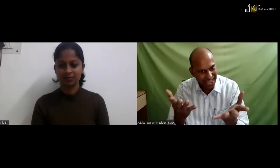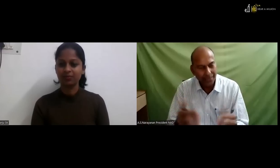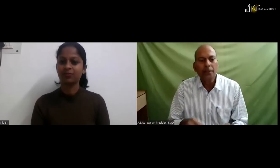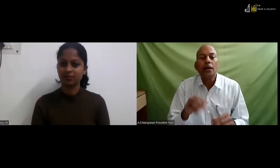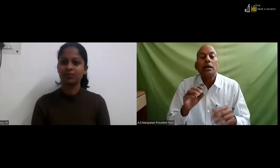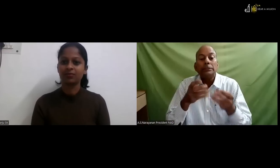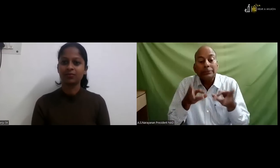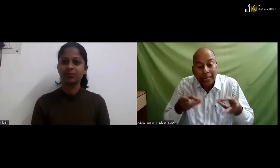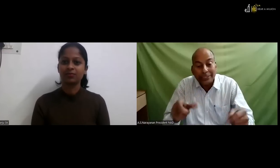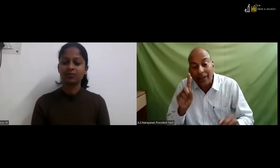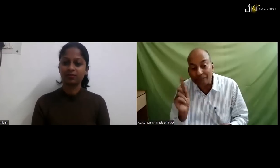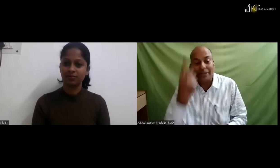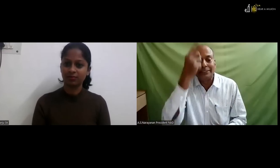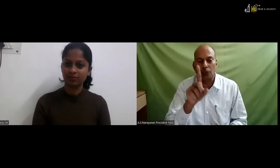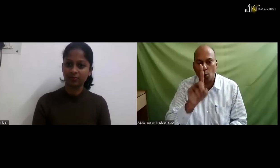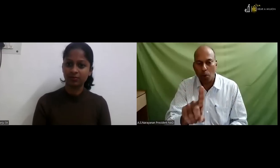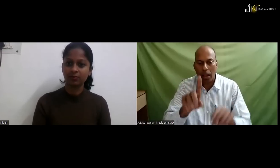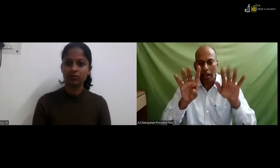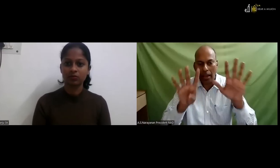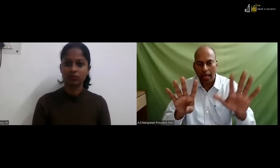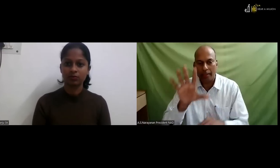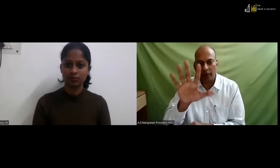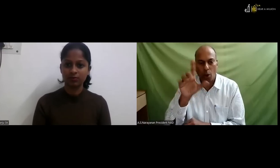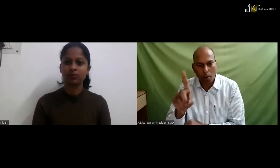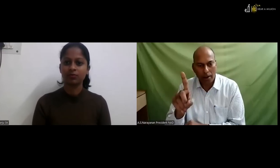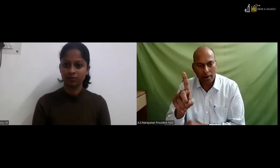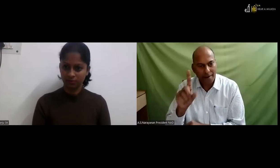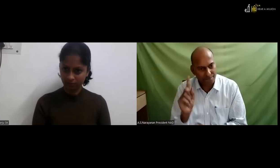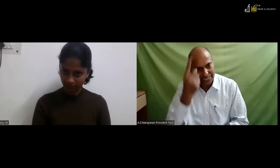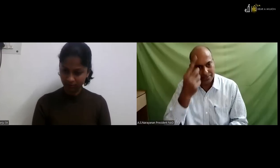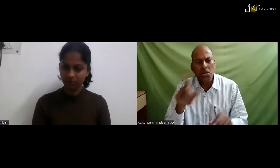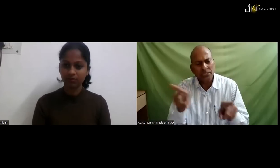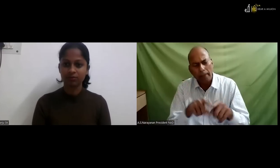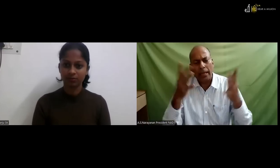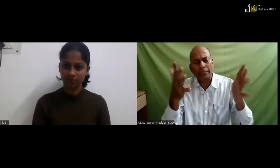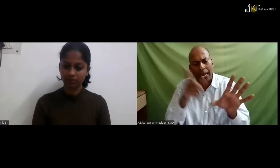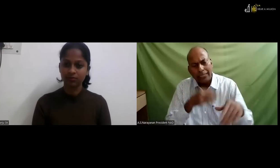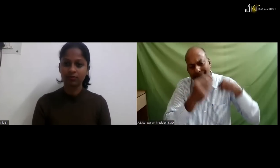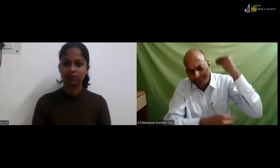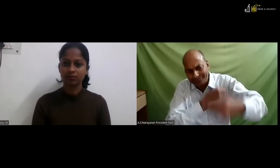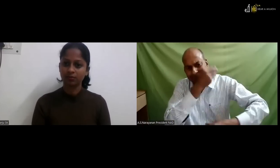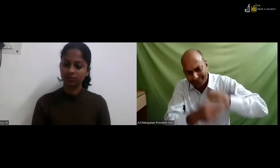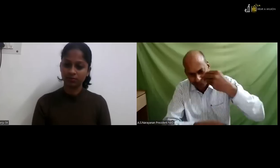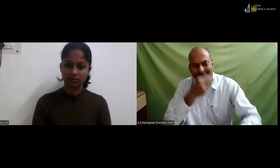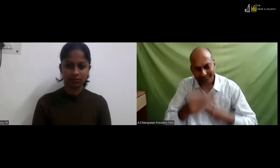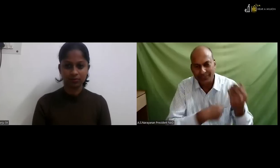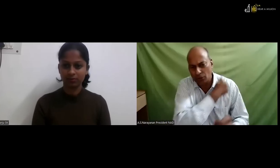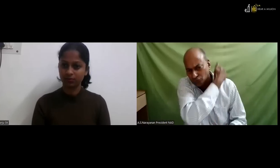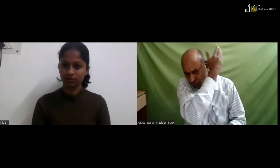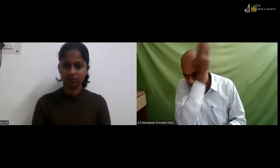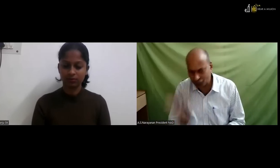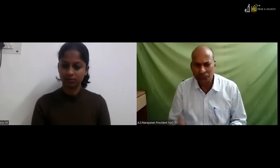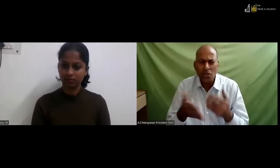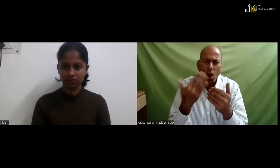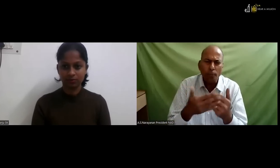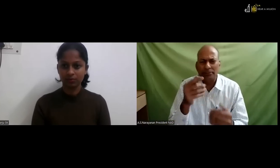some like when they were independent or something, like 1951, it was the first time,